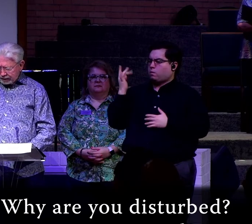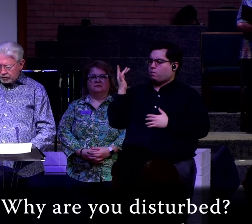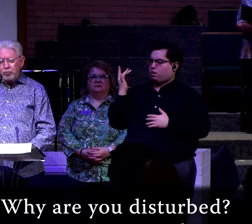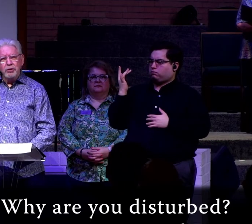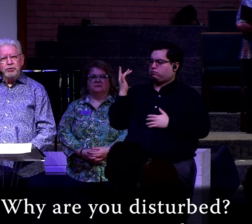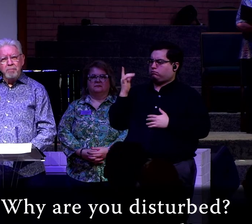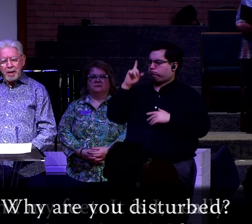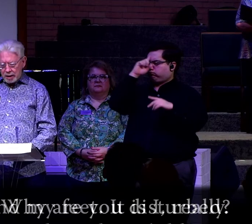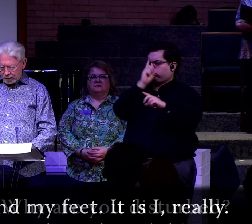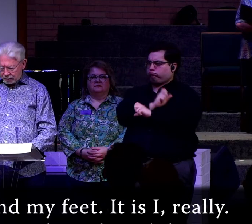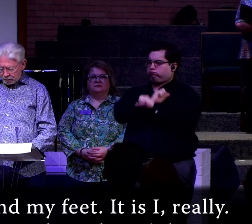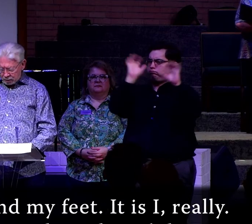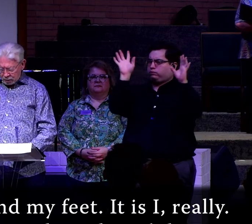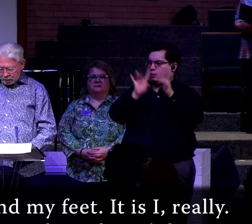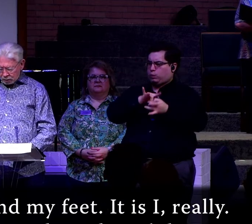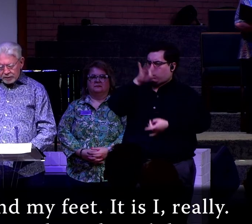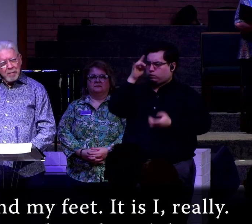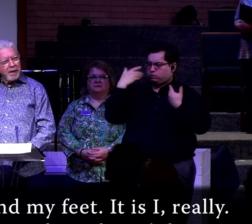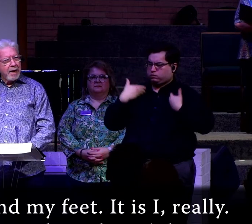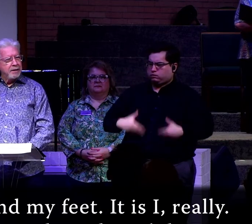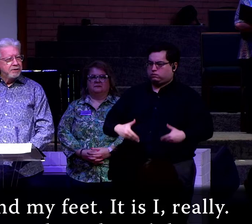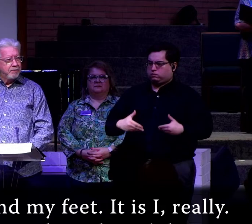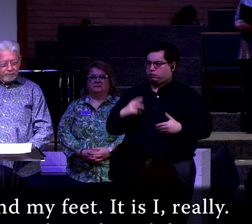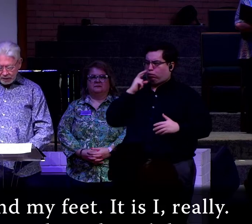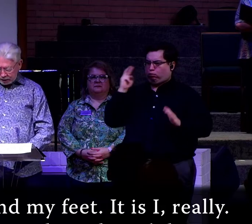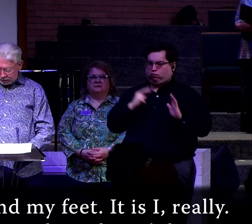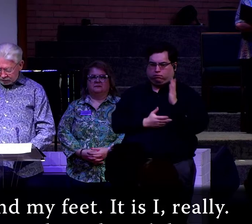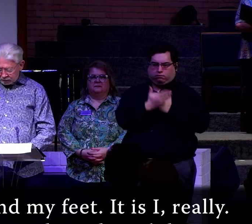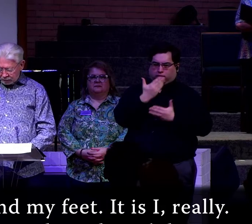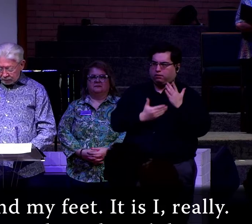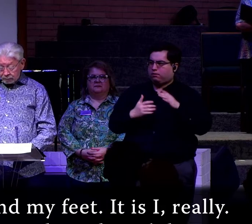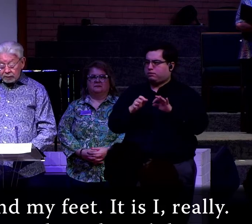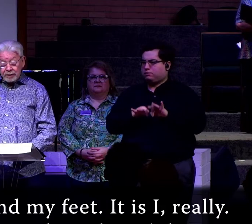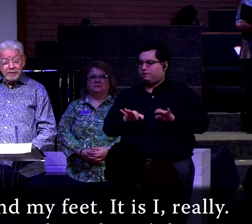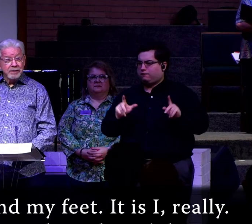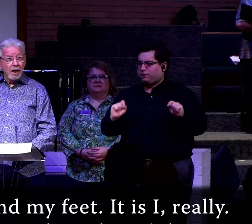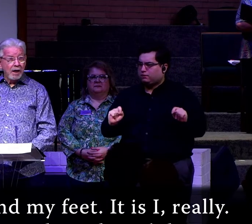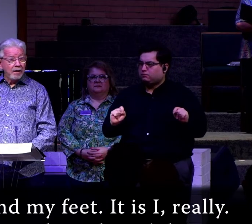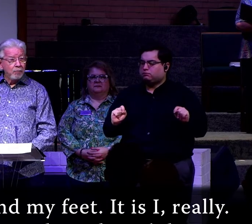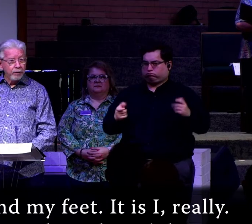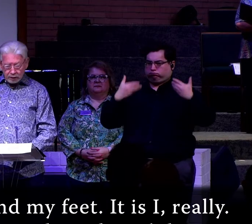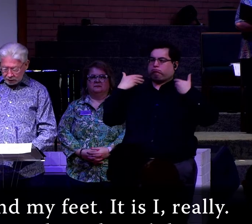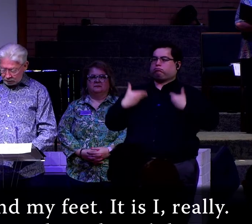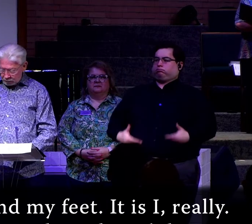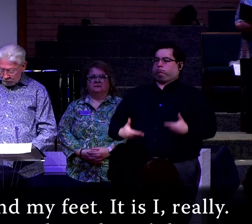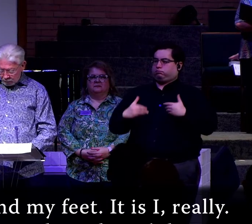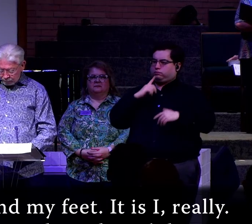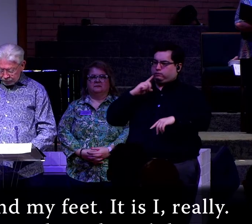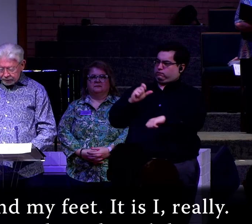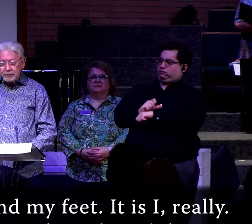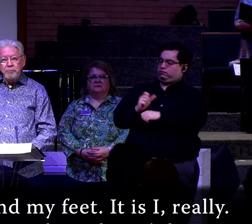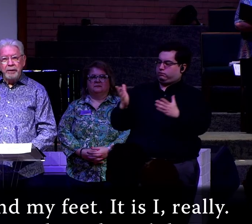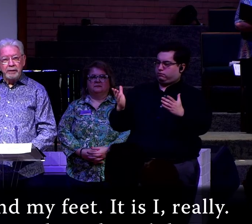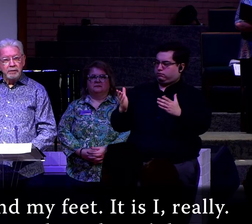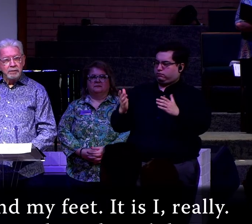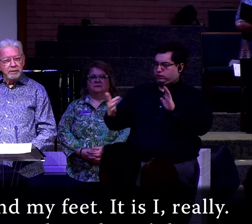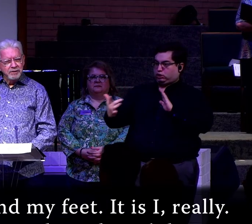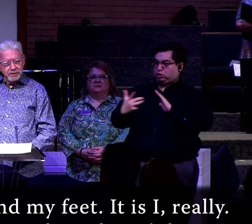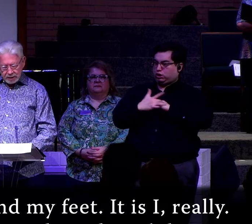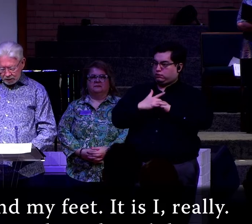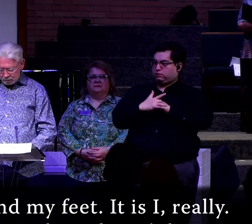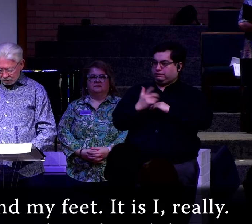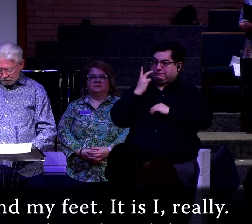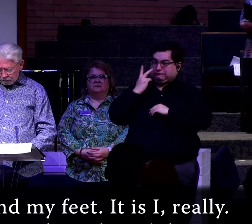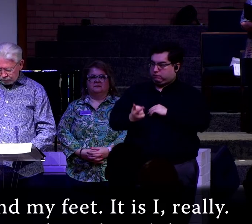such ideas cross your mind? Look at my hands and feet. It is I, really. Touch me